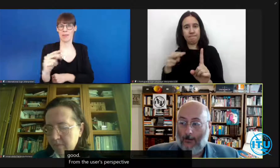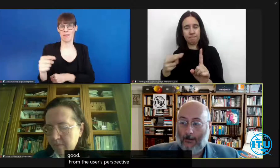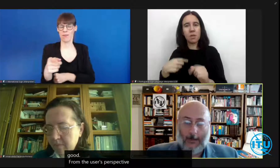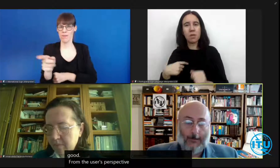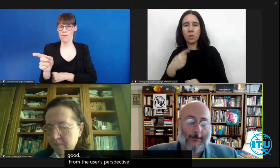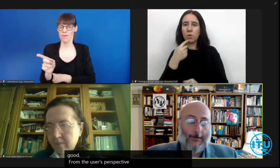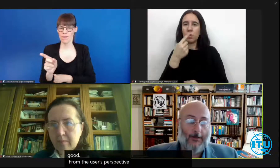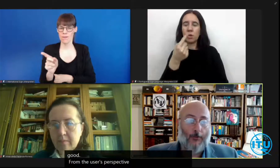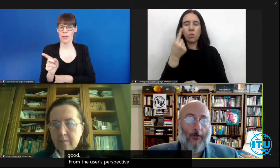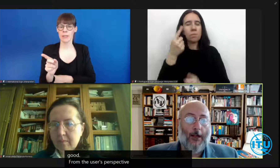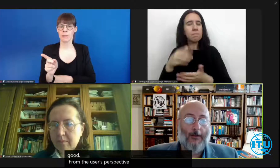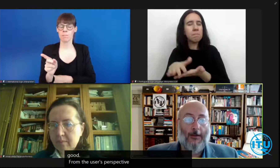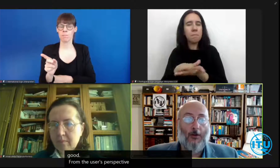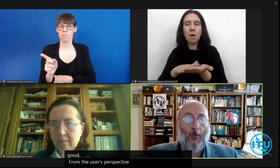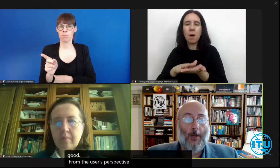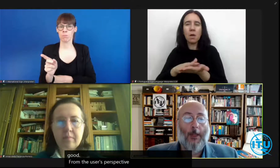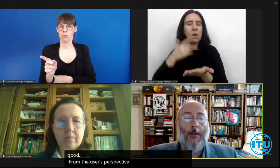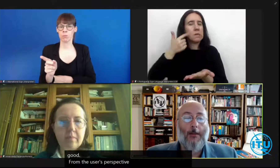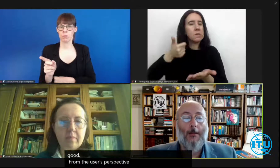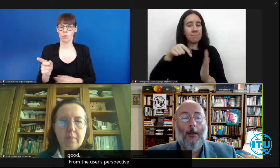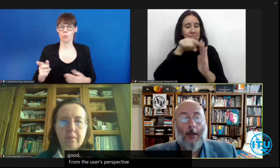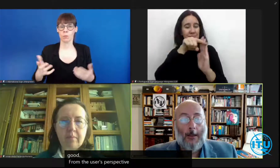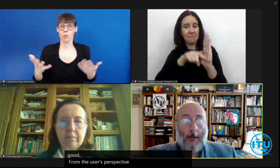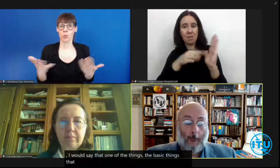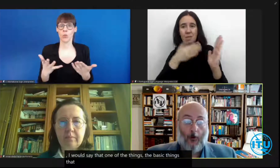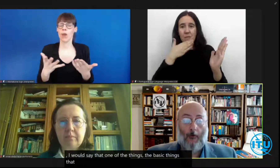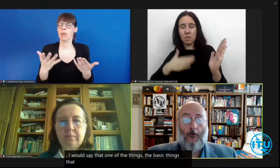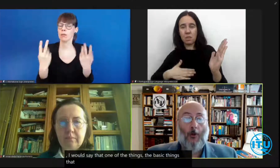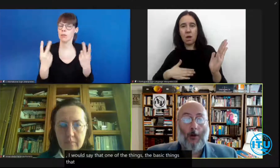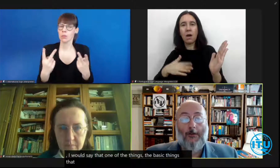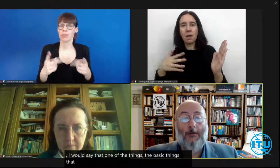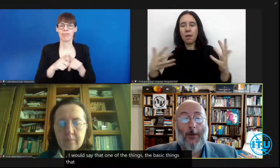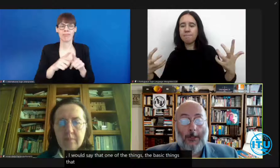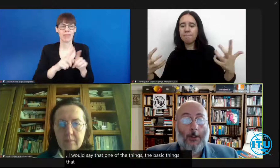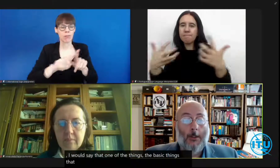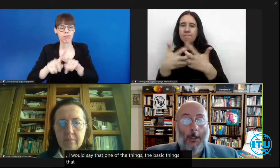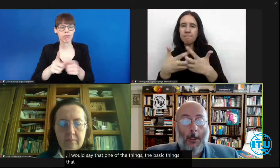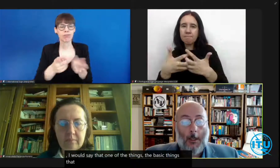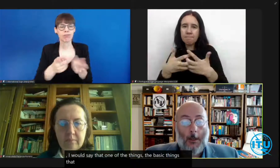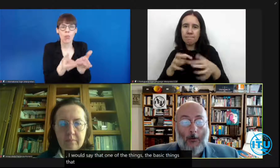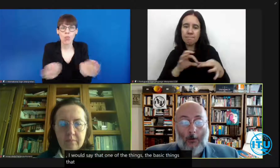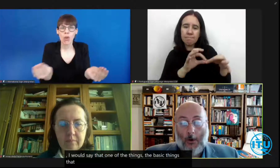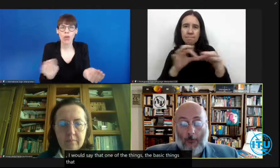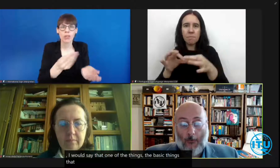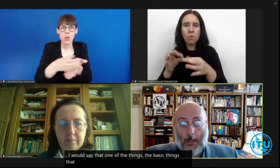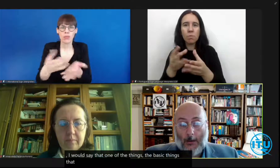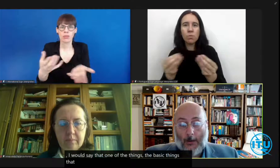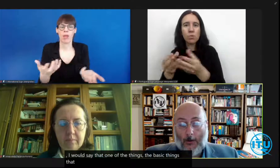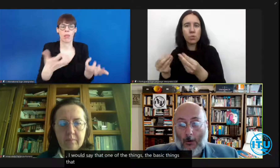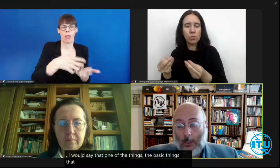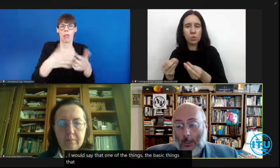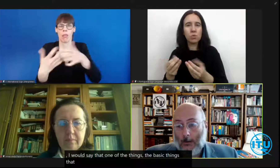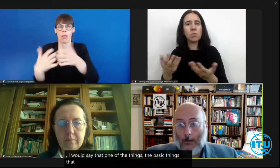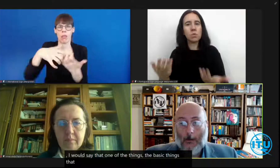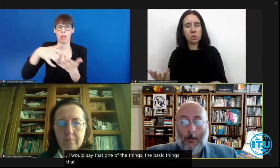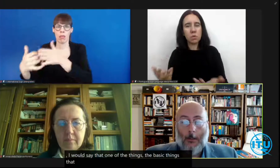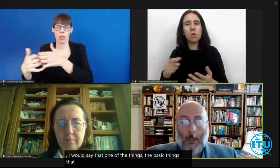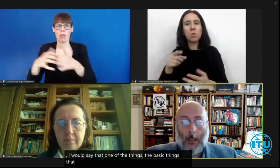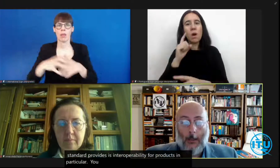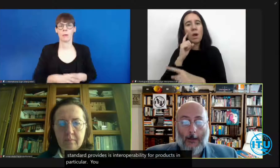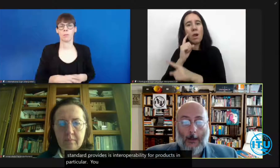the basic things that standards provide is interoperability for products in particular. So you avoid the vendor